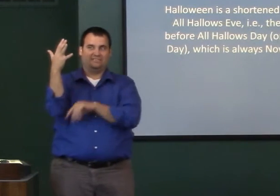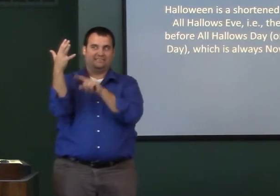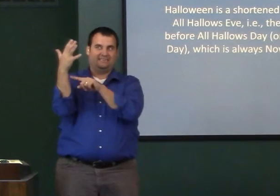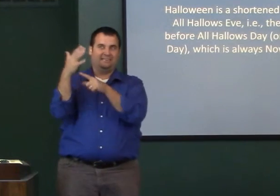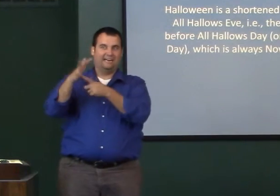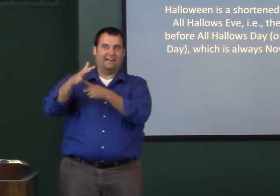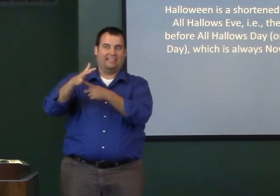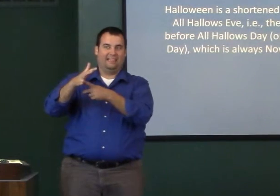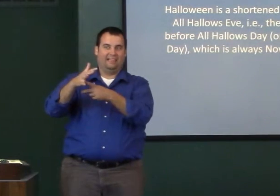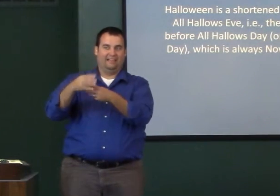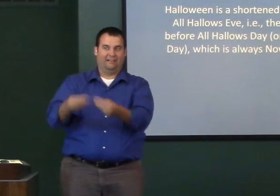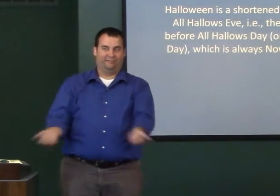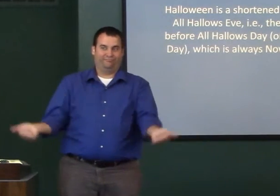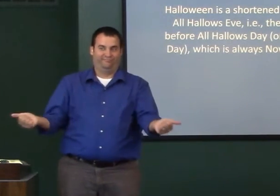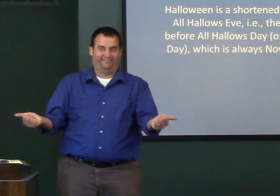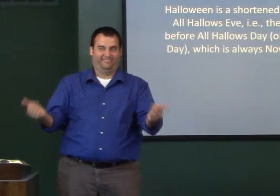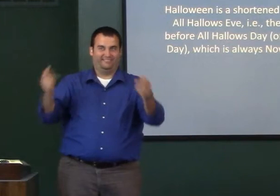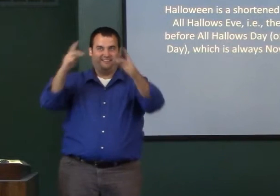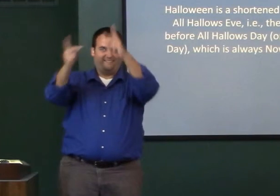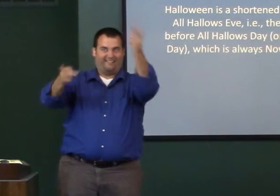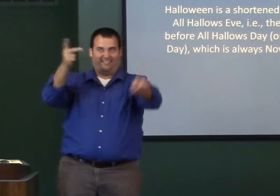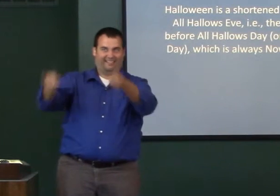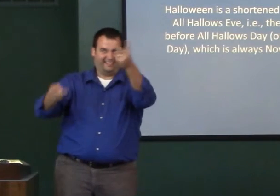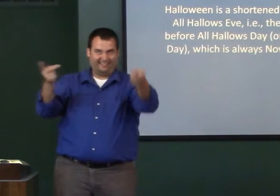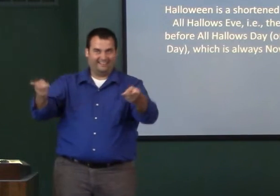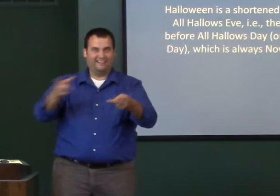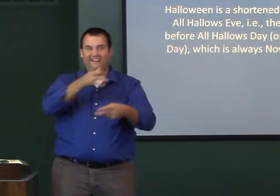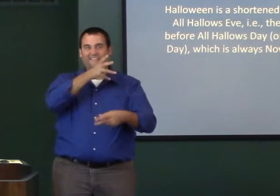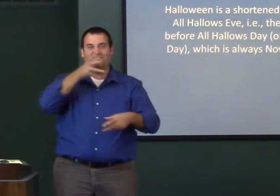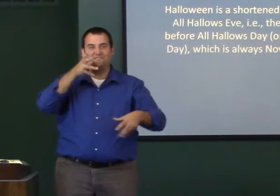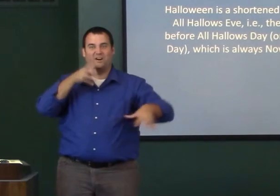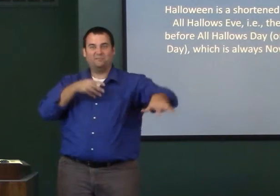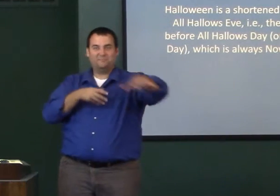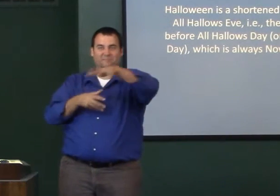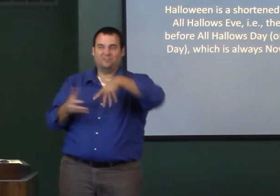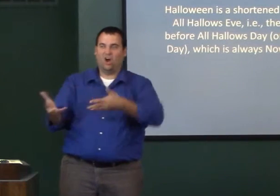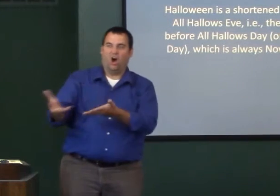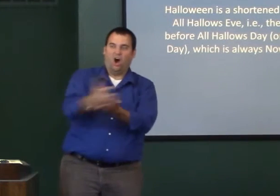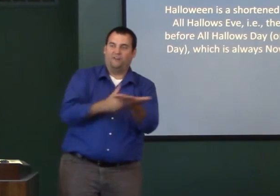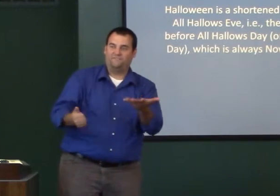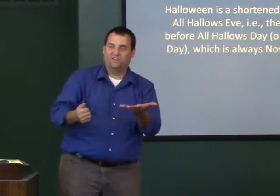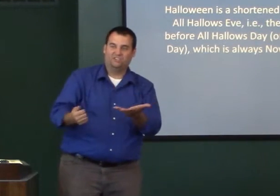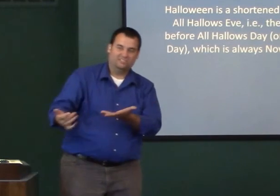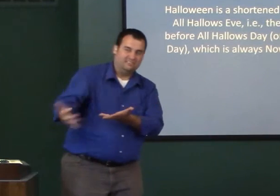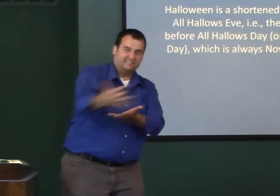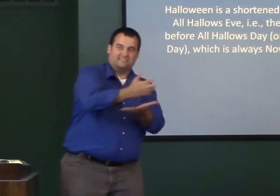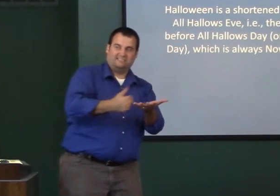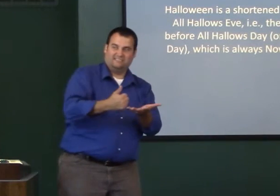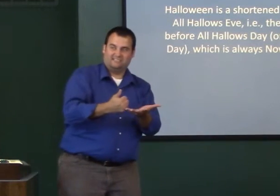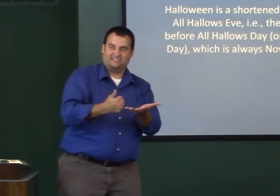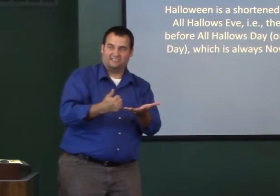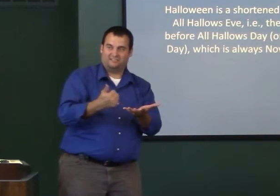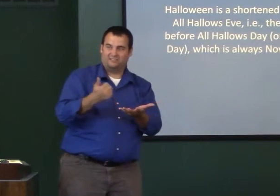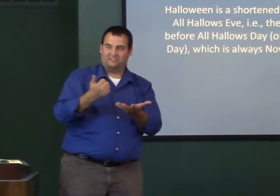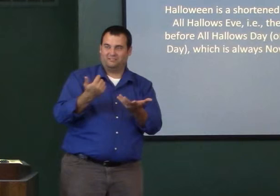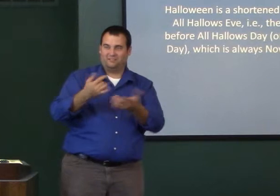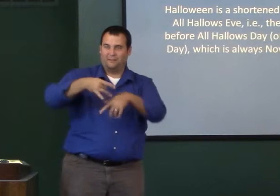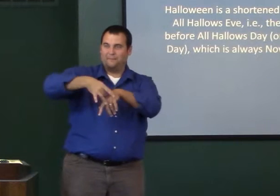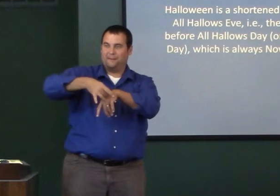When fall turns into the winter, the leaves fall down, and the farmer all harvests,